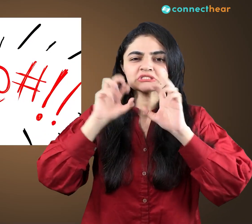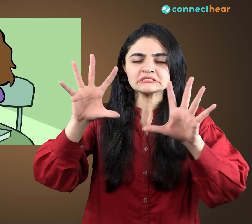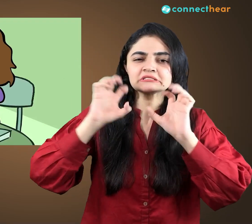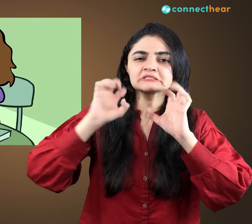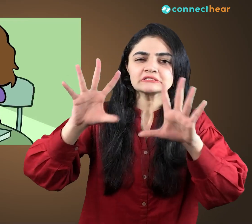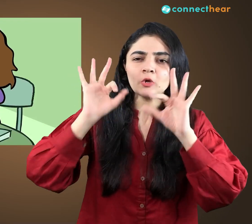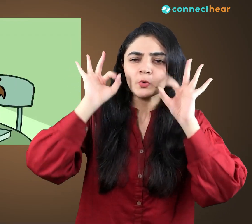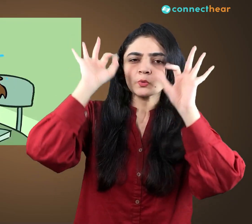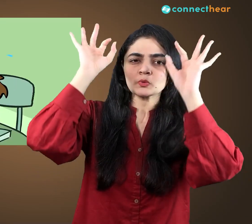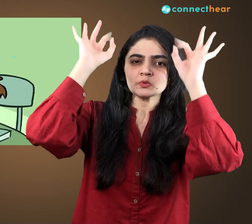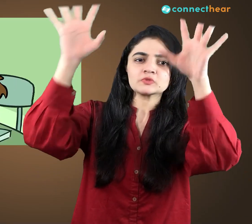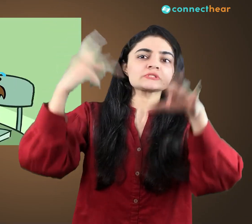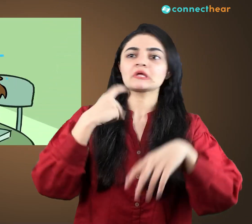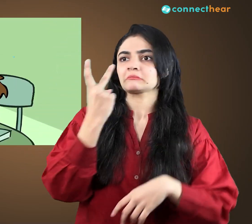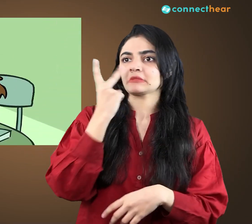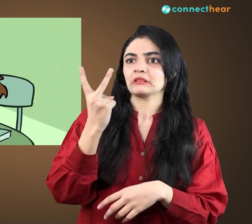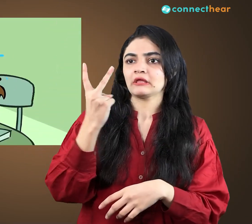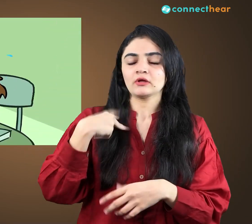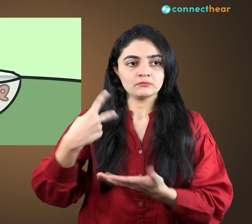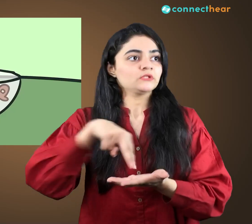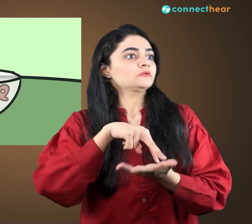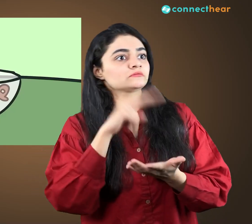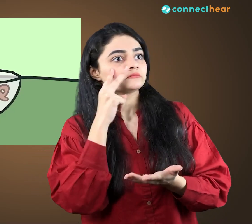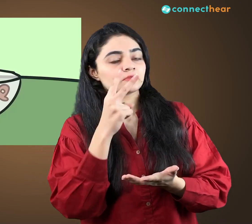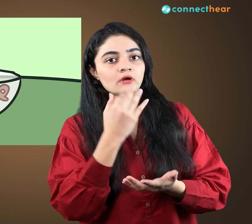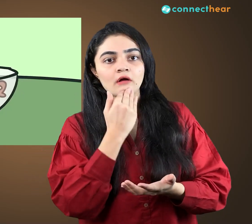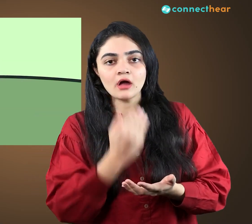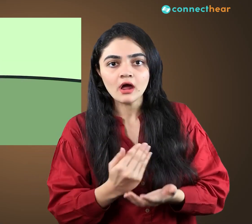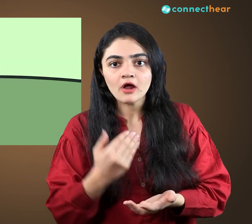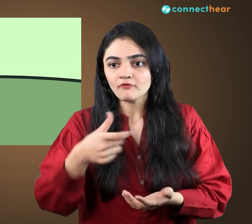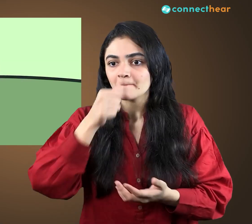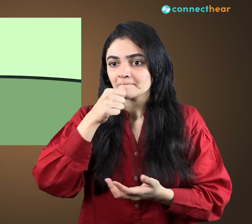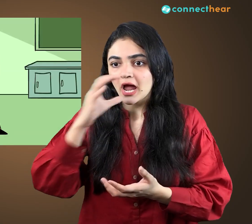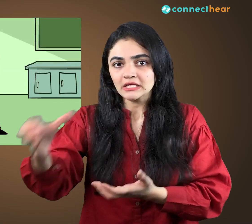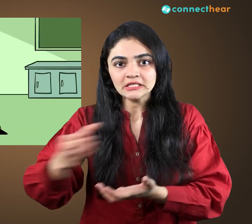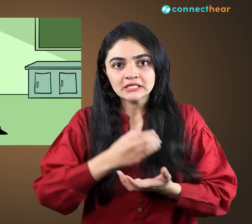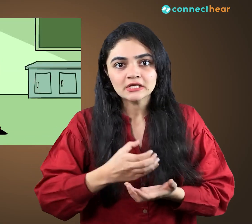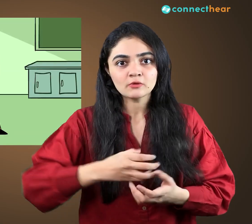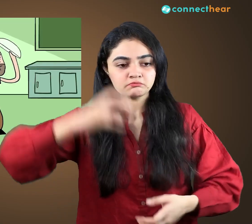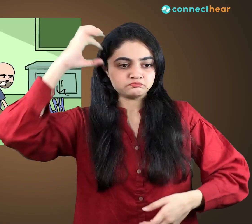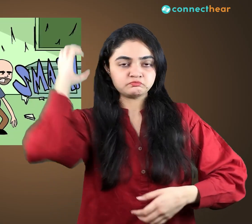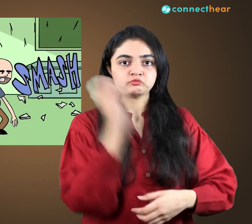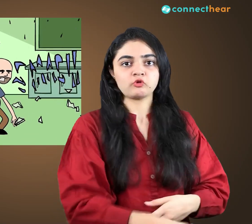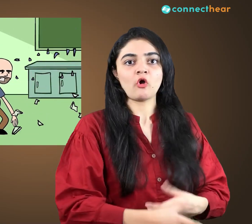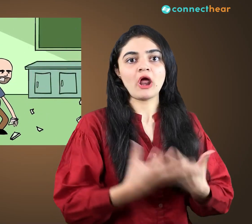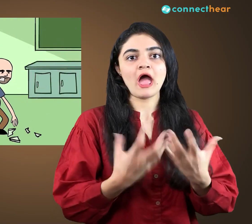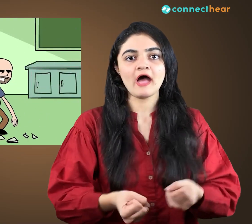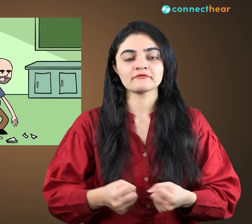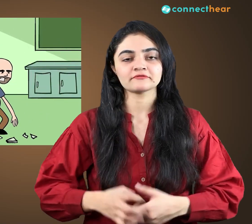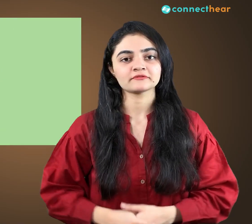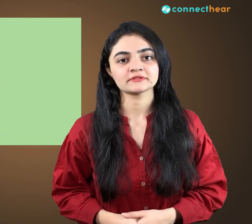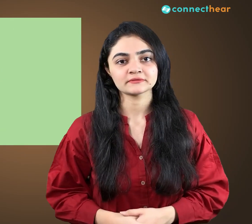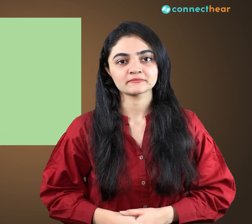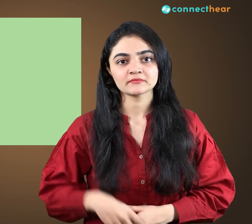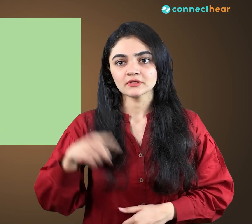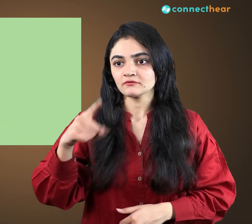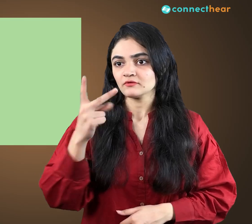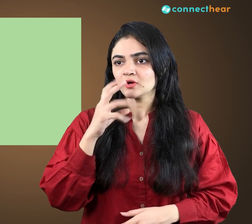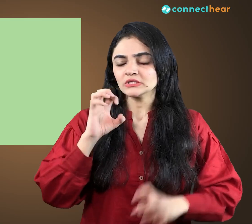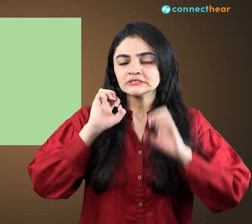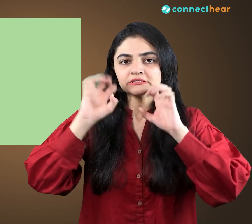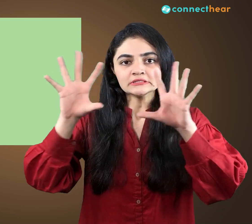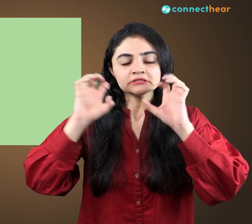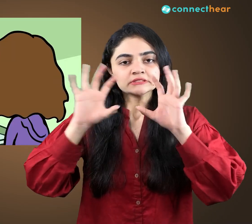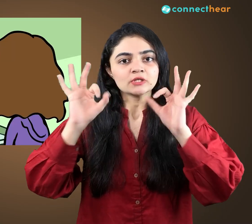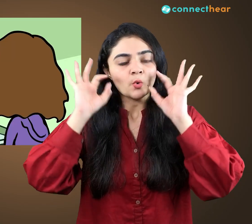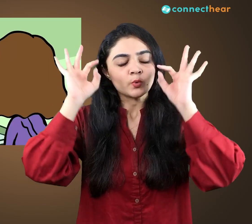her. I was sobbing, hunched over in my chair, when he snatched a glass bowl off the table and slammed it to the ground. He stared coldly